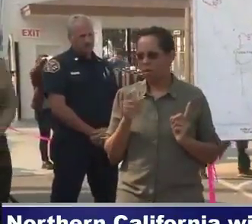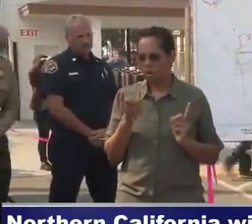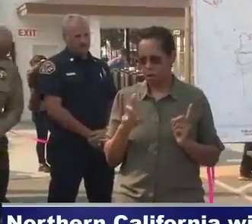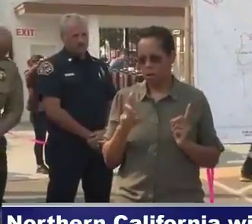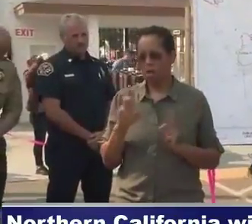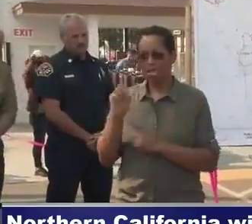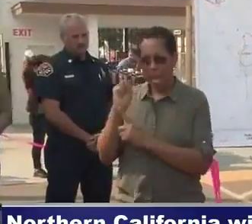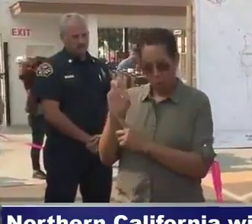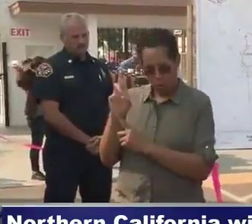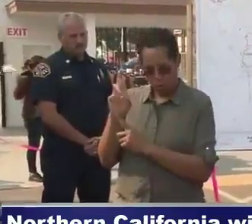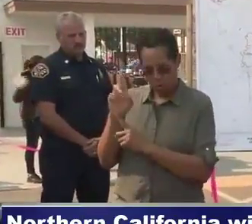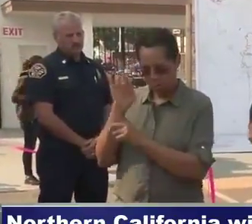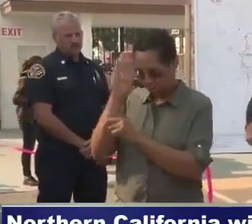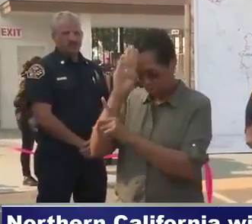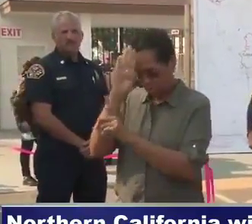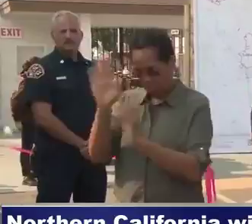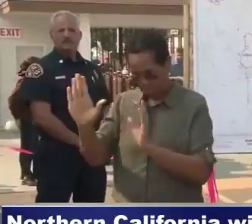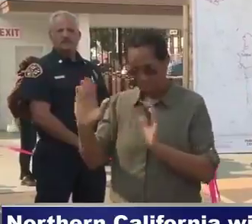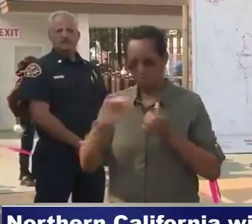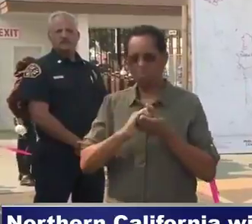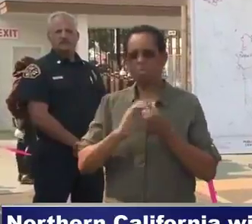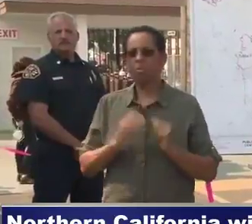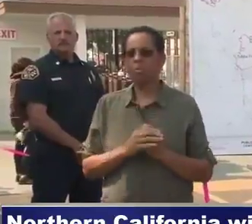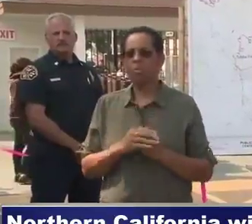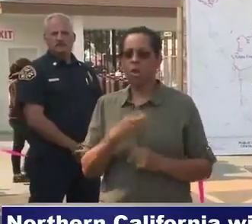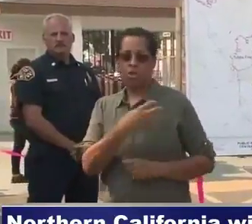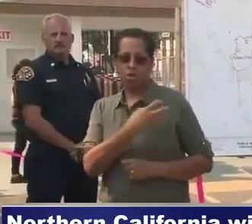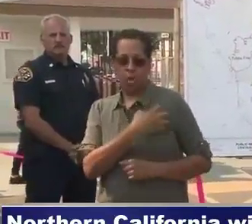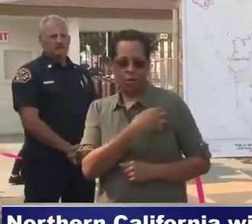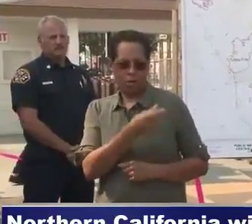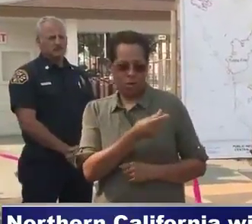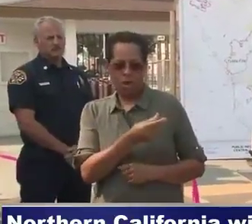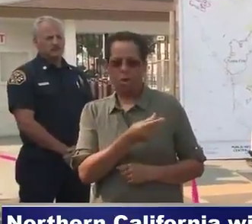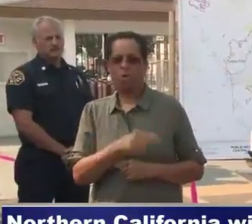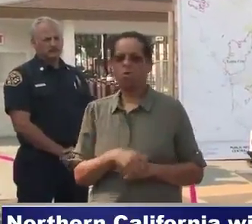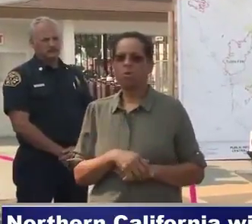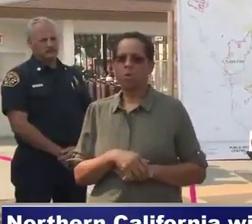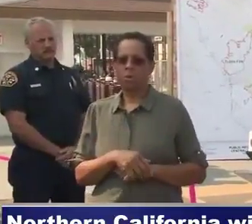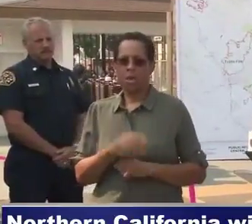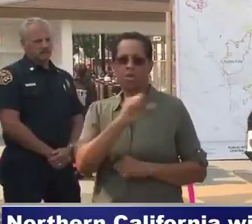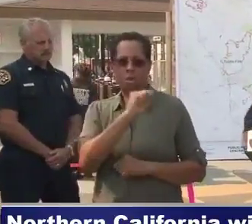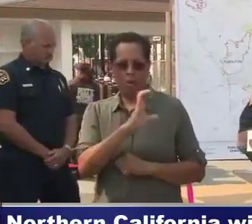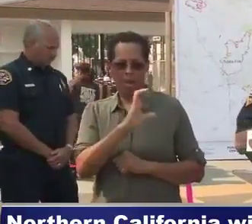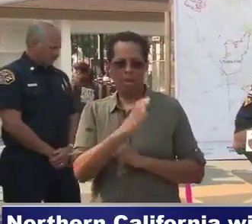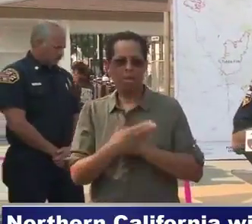Fire Department and Sheriff Giordano from Sonoma County Sheriffs.